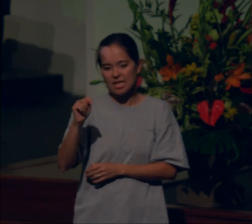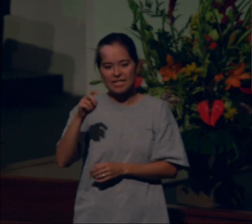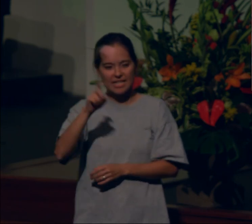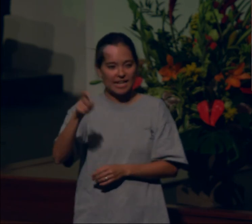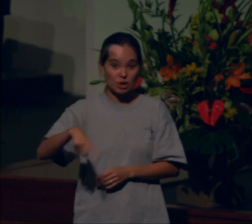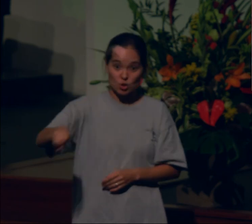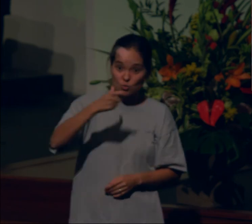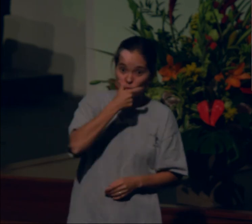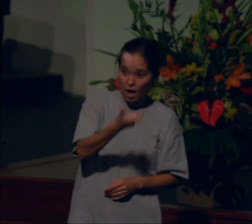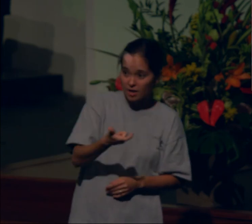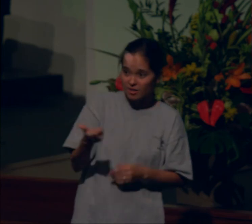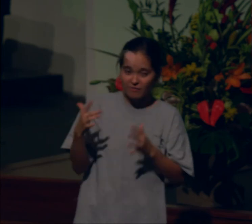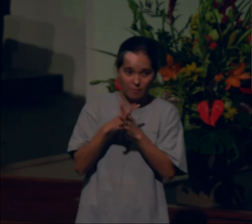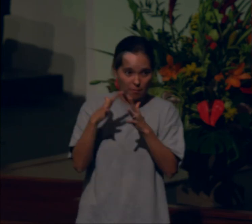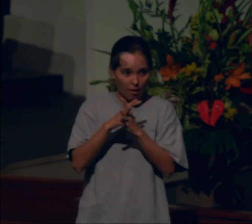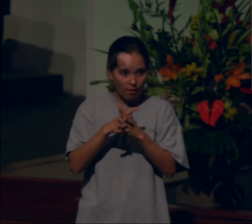football?